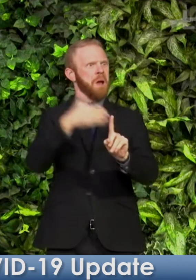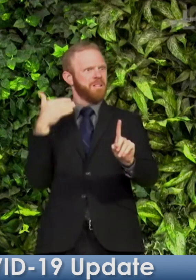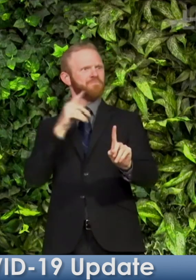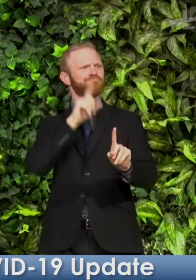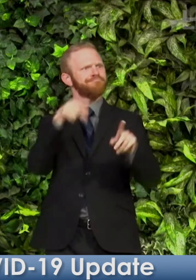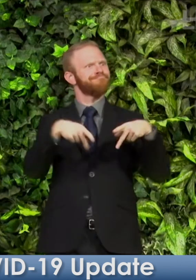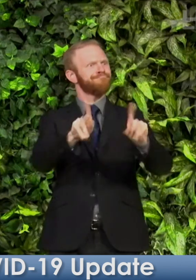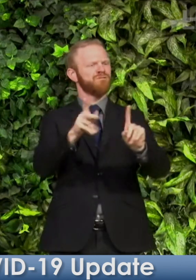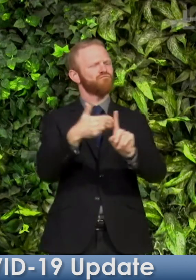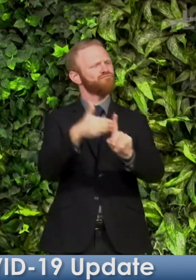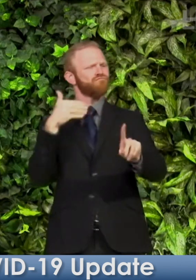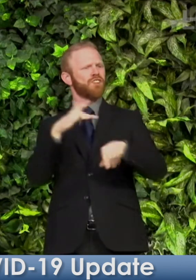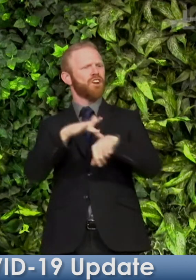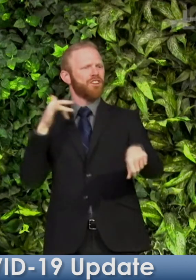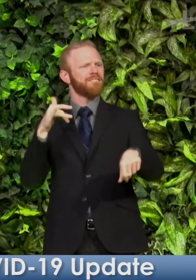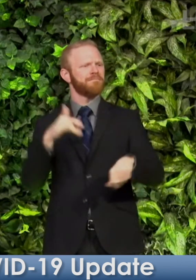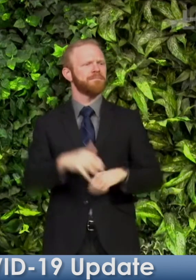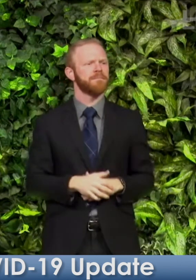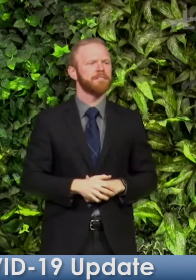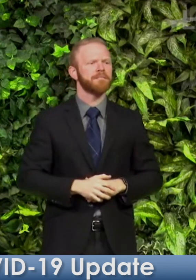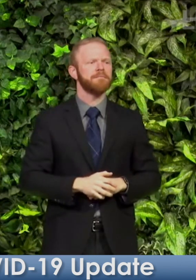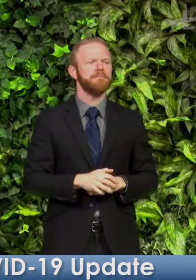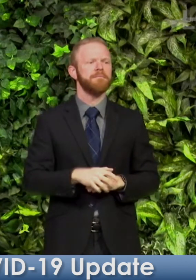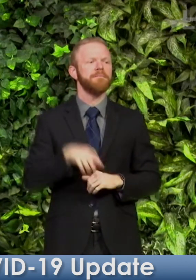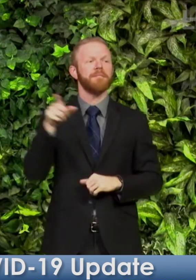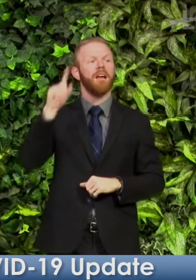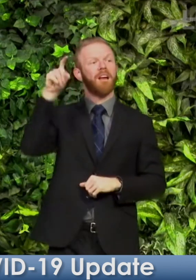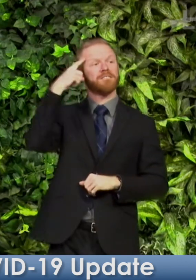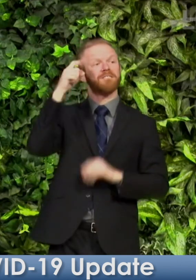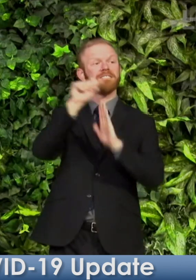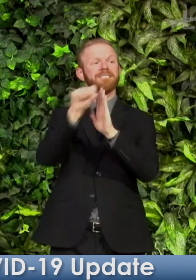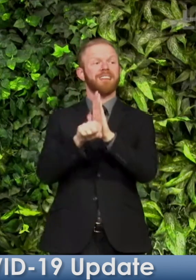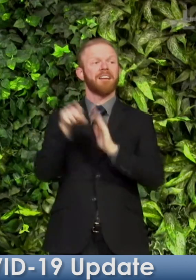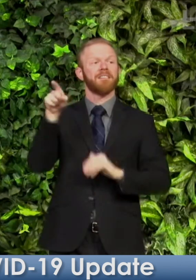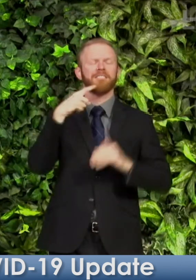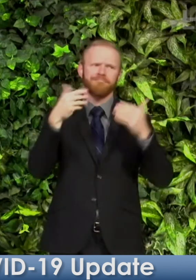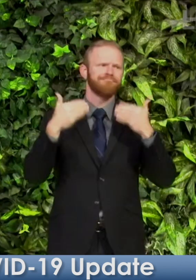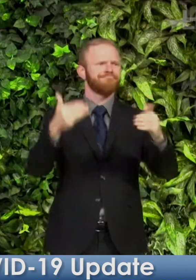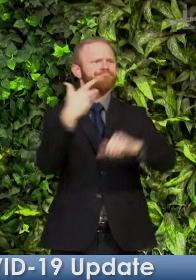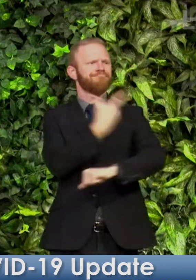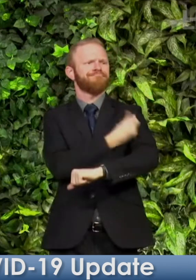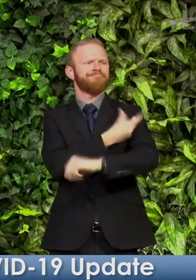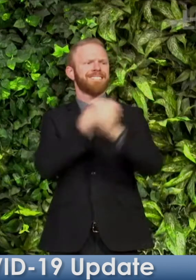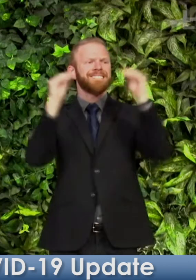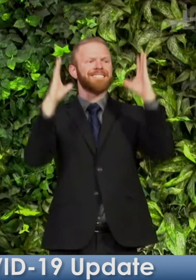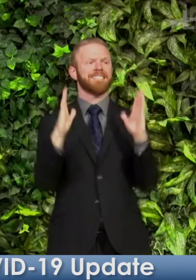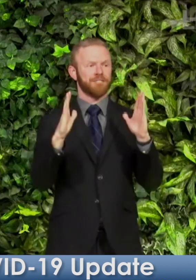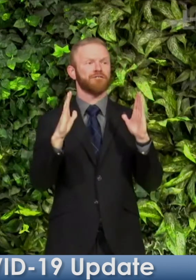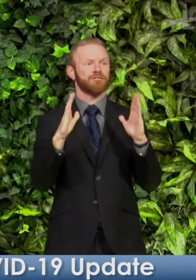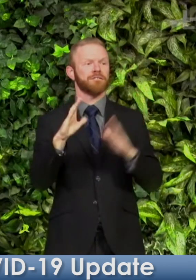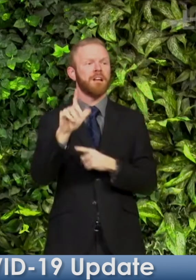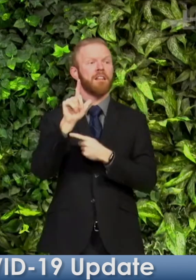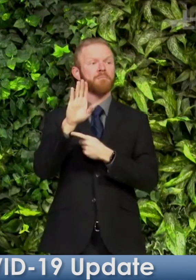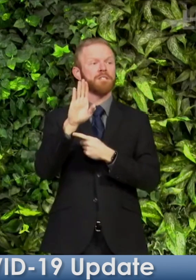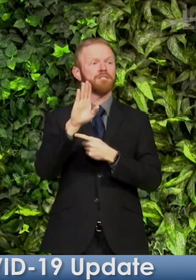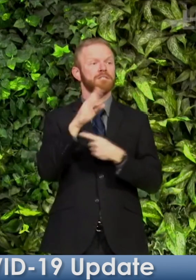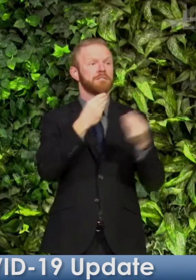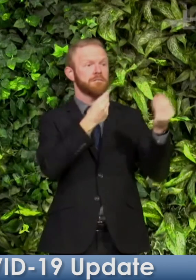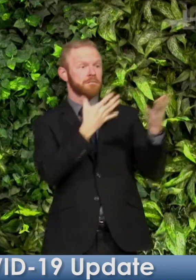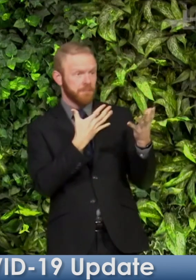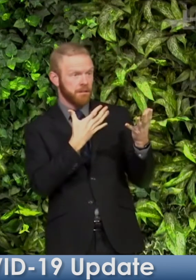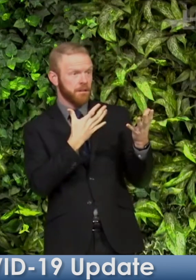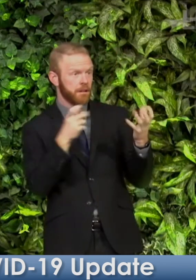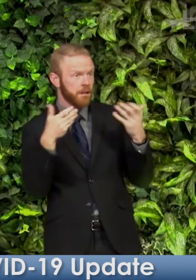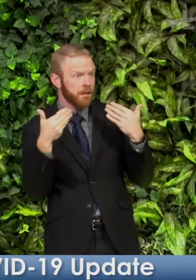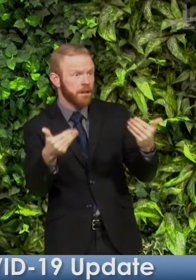and the state said, you can start vaccinating teachers, Long Beach moved and started vaccinating teachers. And that's allowed us to